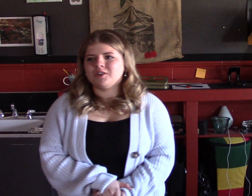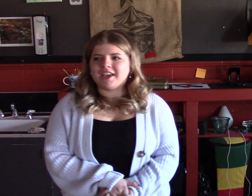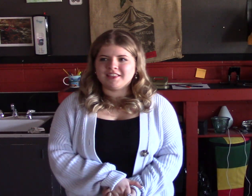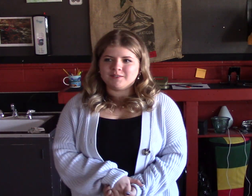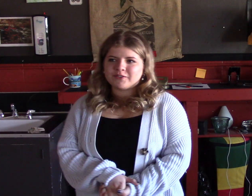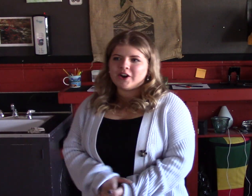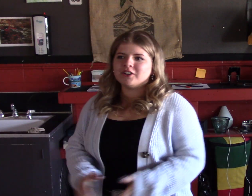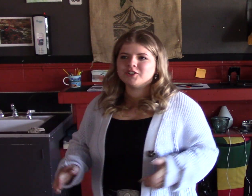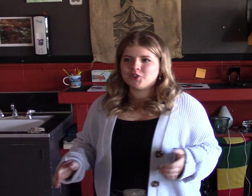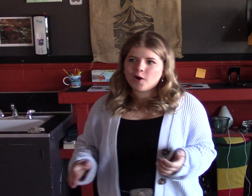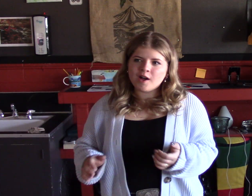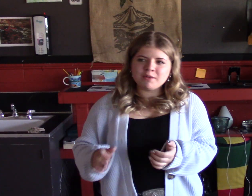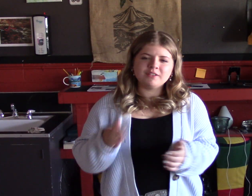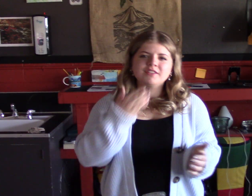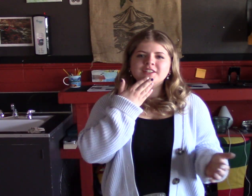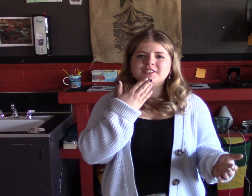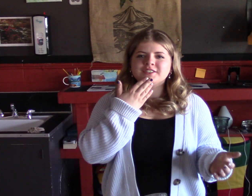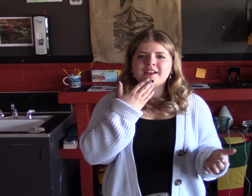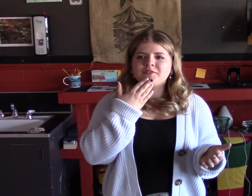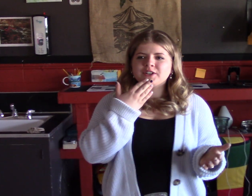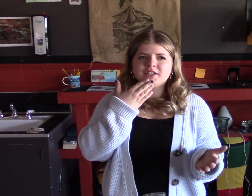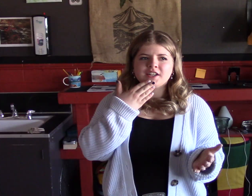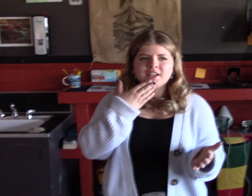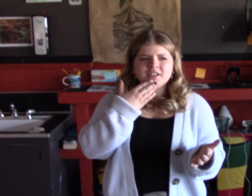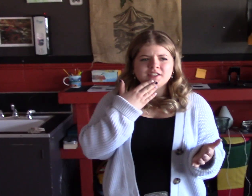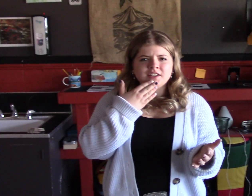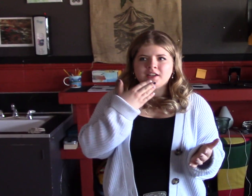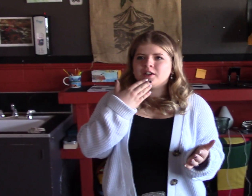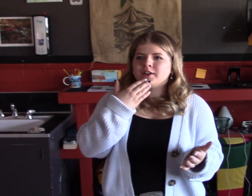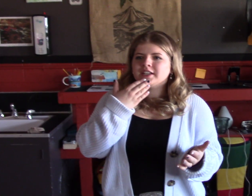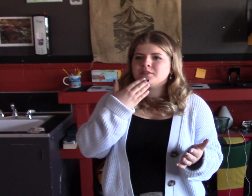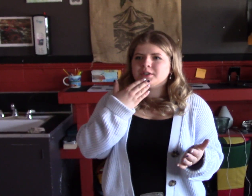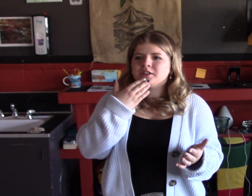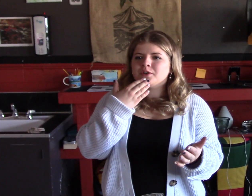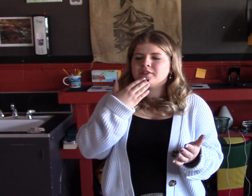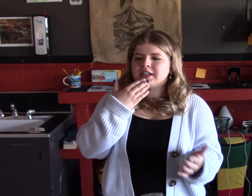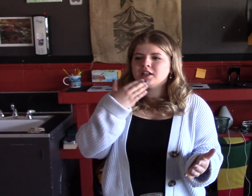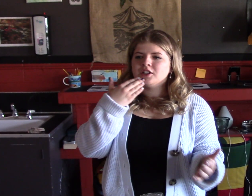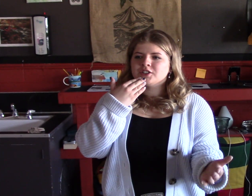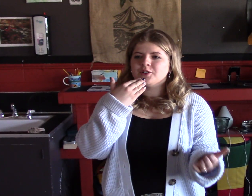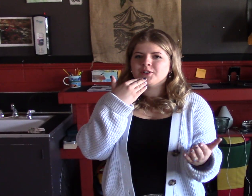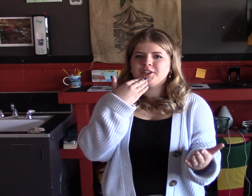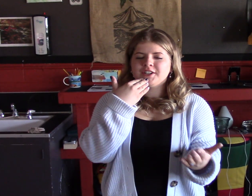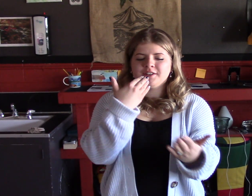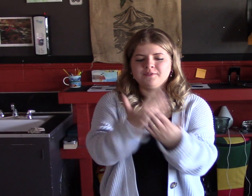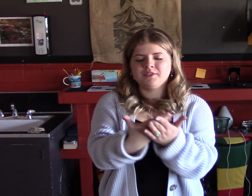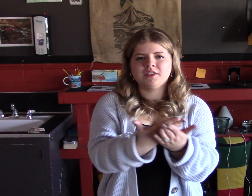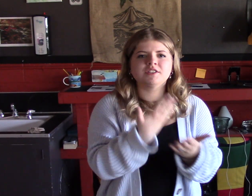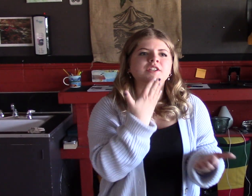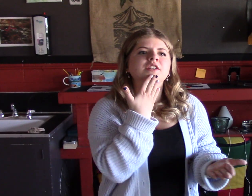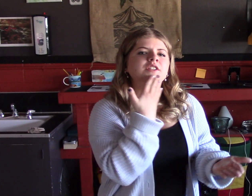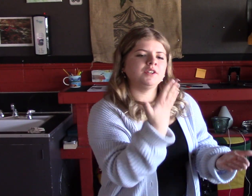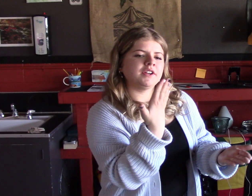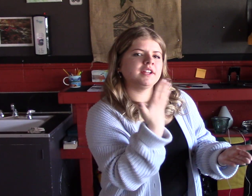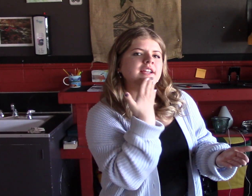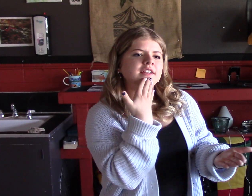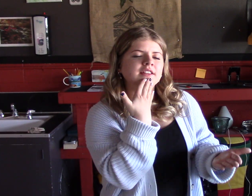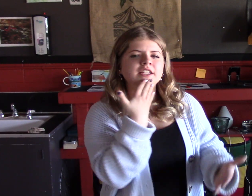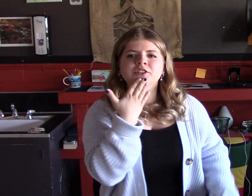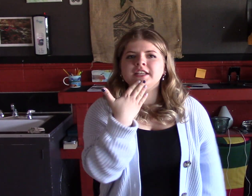Okay, then we've got good job, the sign for good. I guess we didn't go over that. So good. So you're going to do your hand, like you're saying